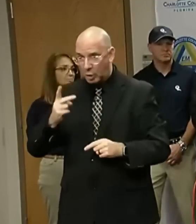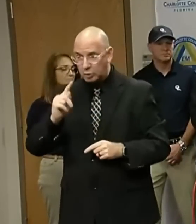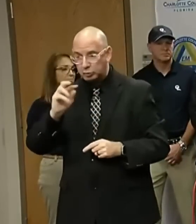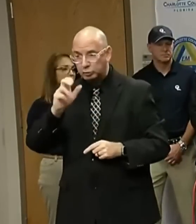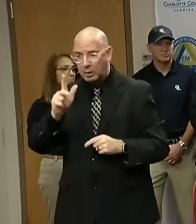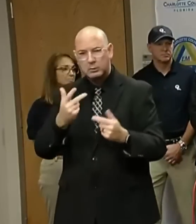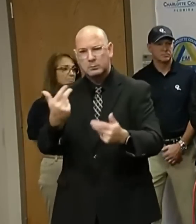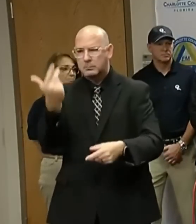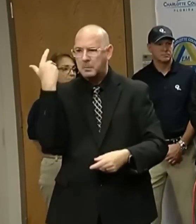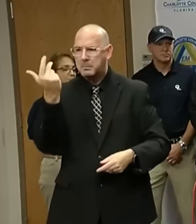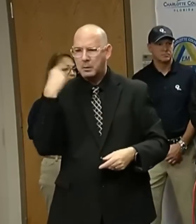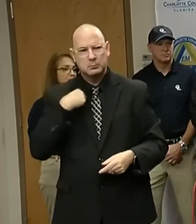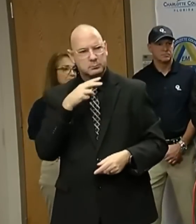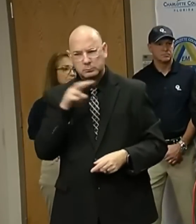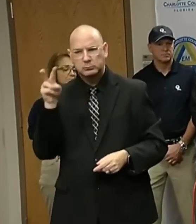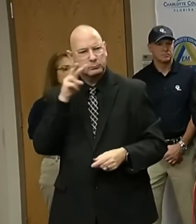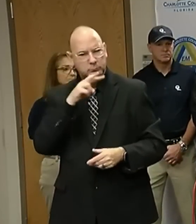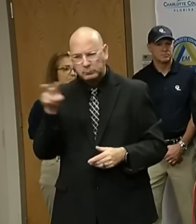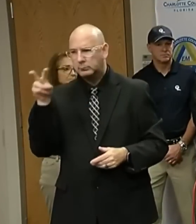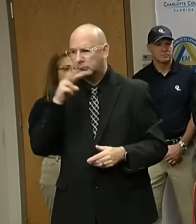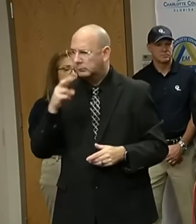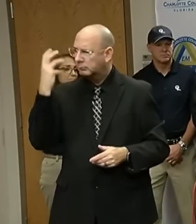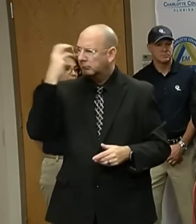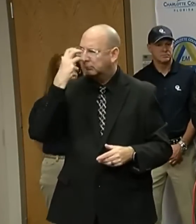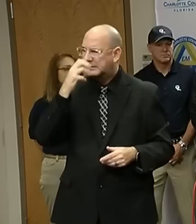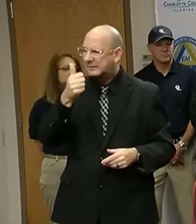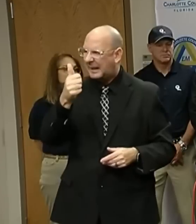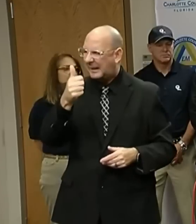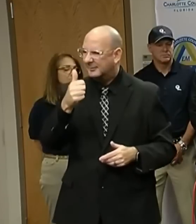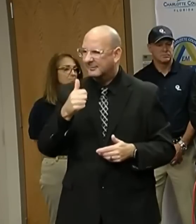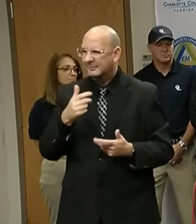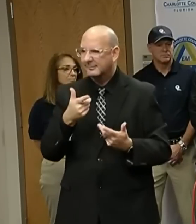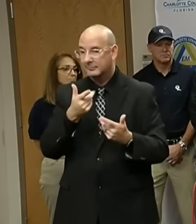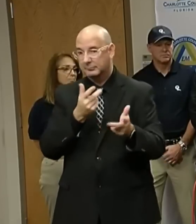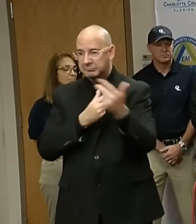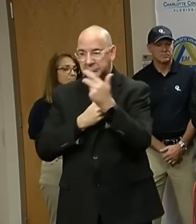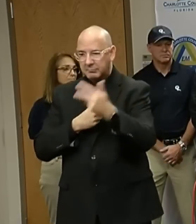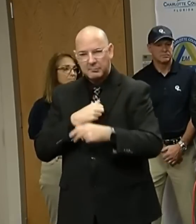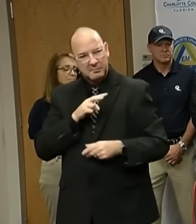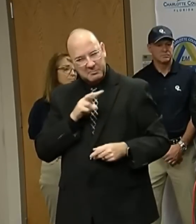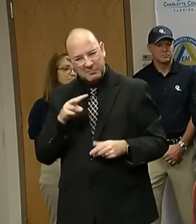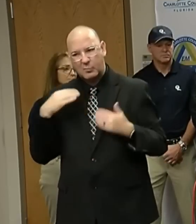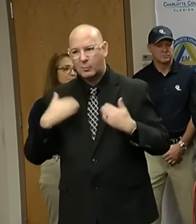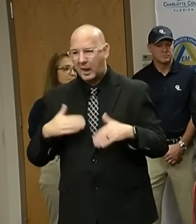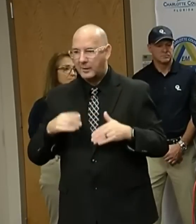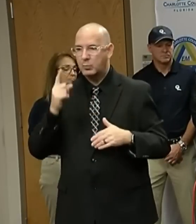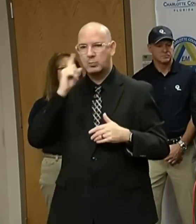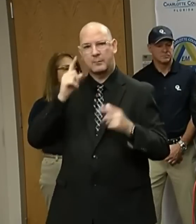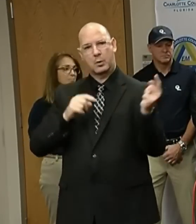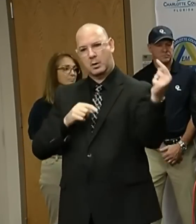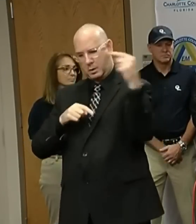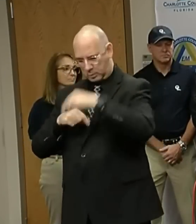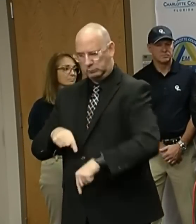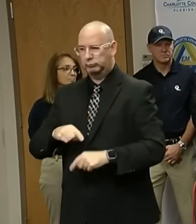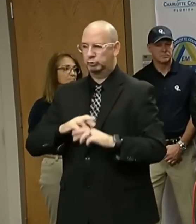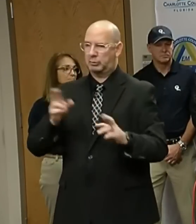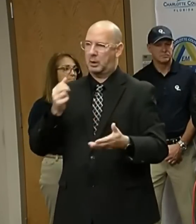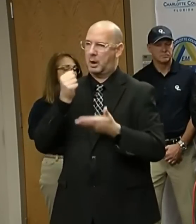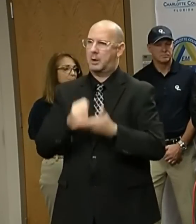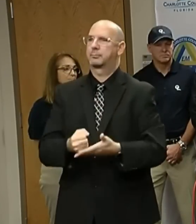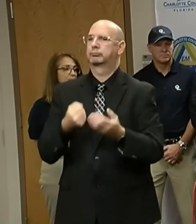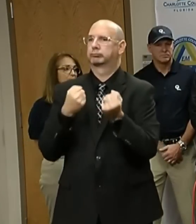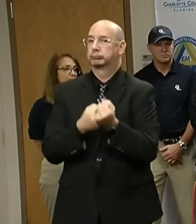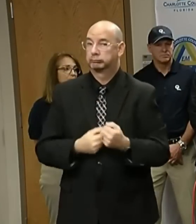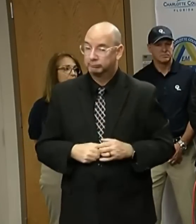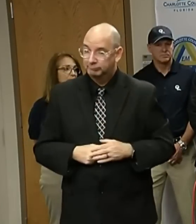after truck on I-10 eastbound coming in to be able to help respond to this. And part of the reason we're able to do that is because